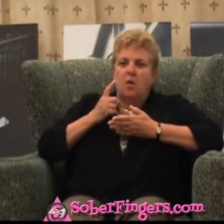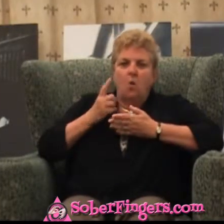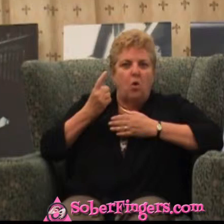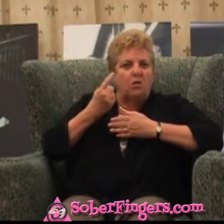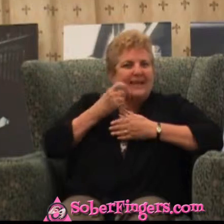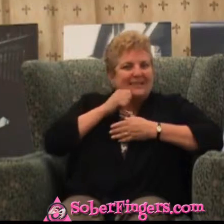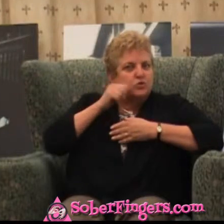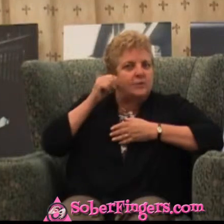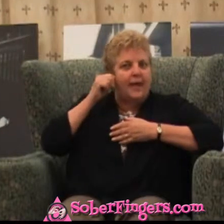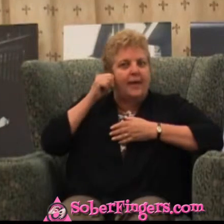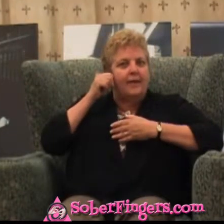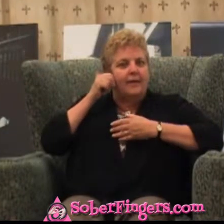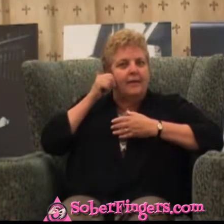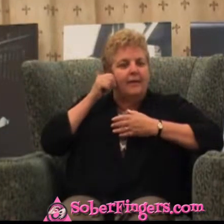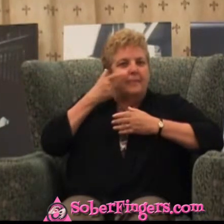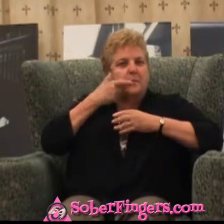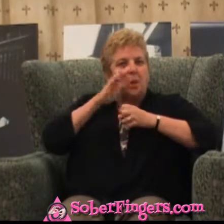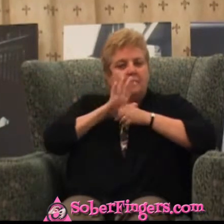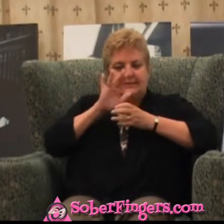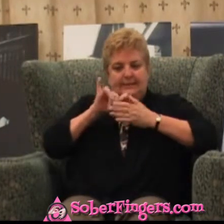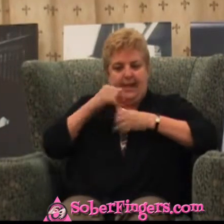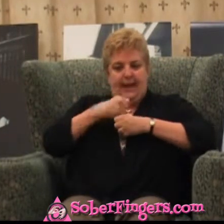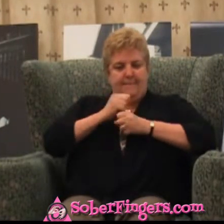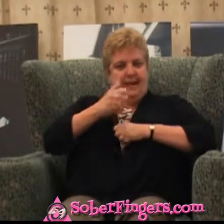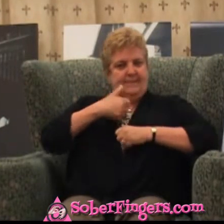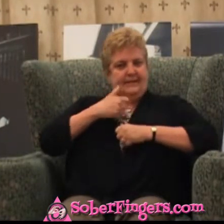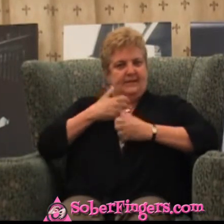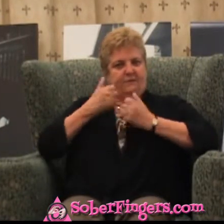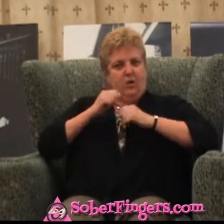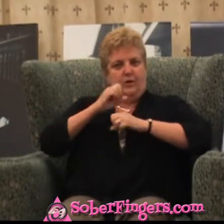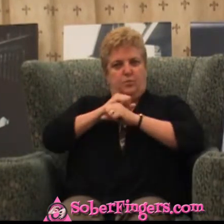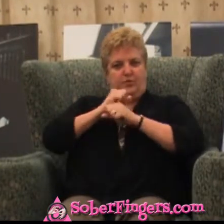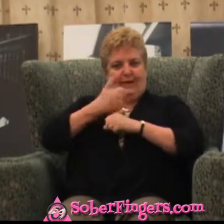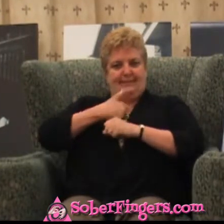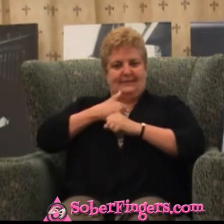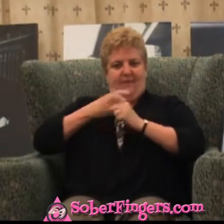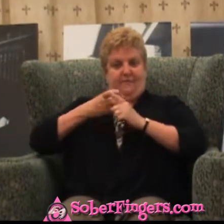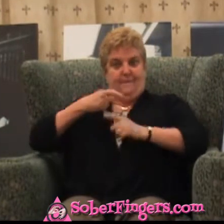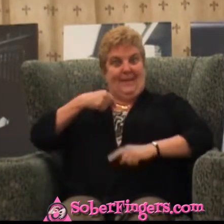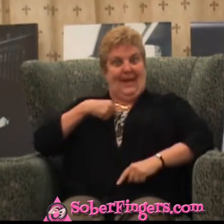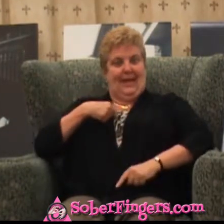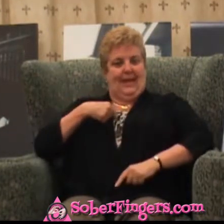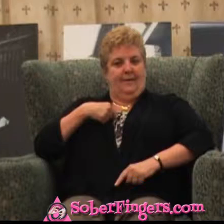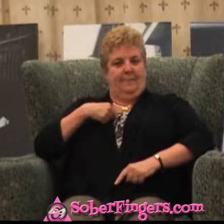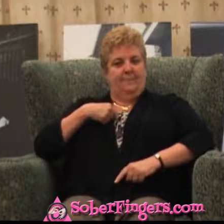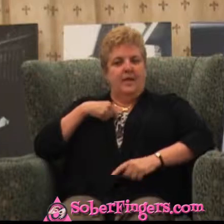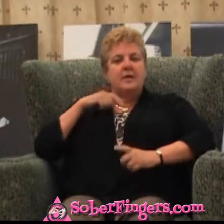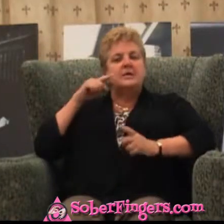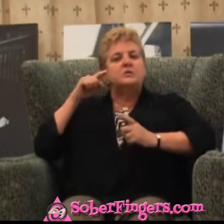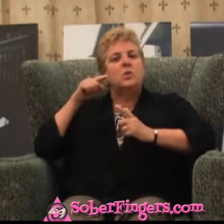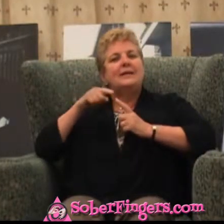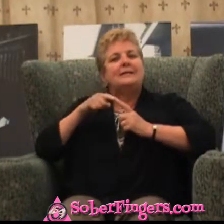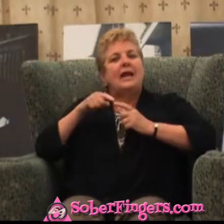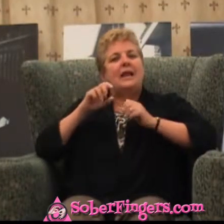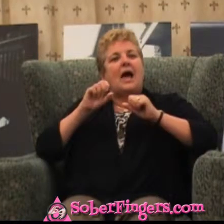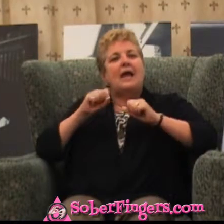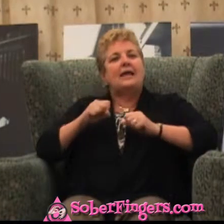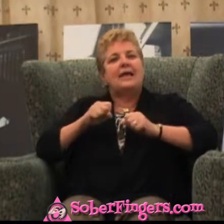protect me from me. And until I can address the third part of my illness, which is that dis-ease of